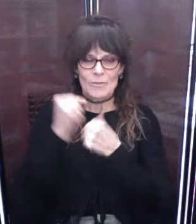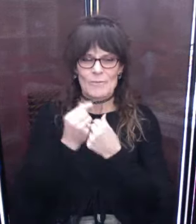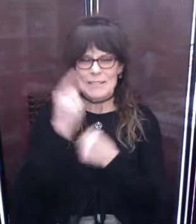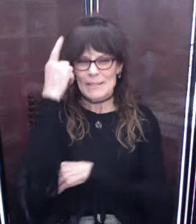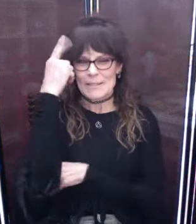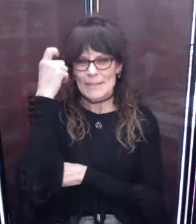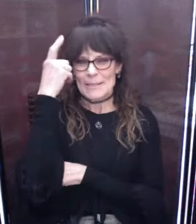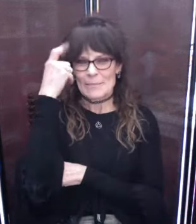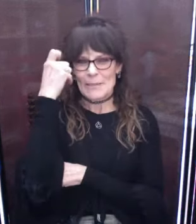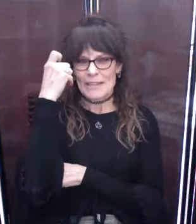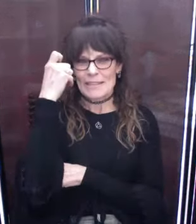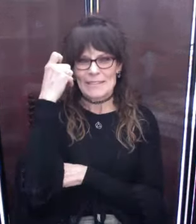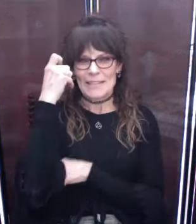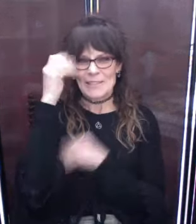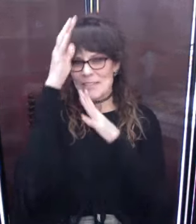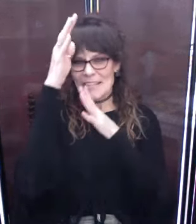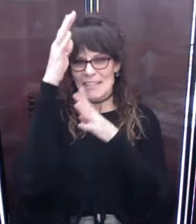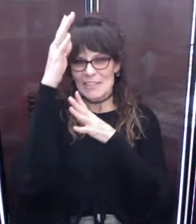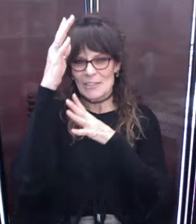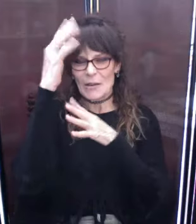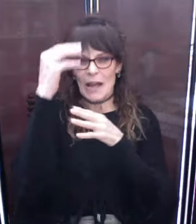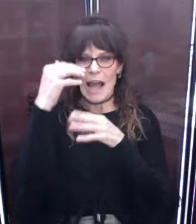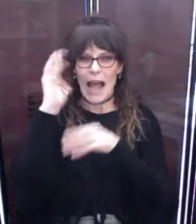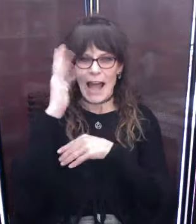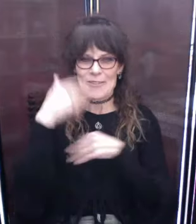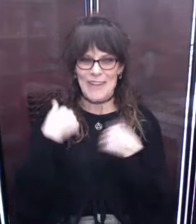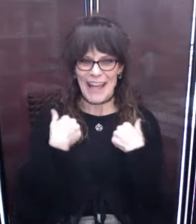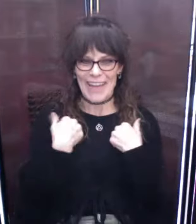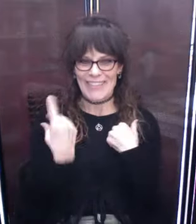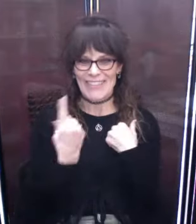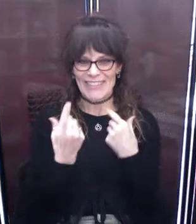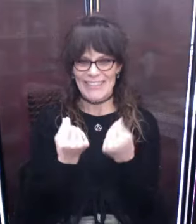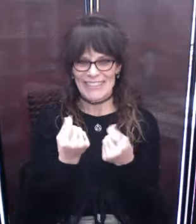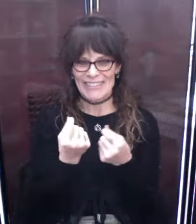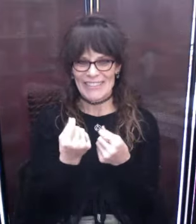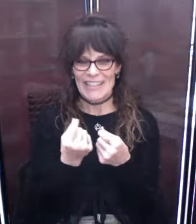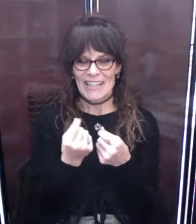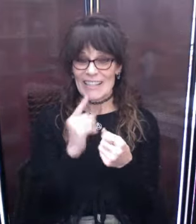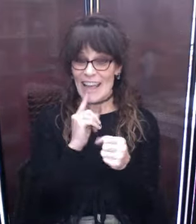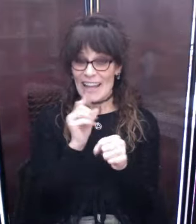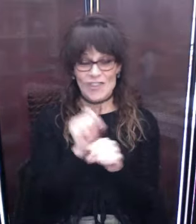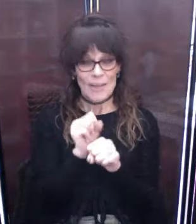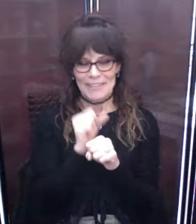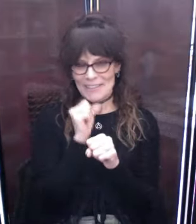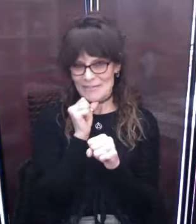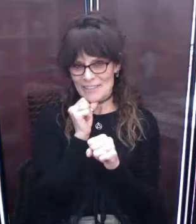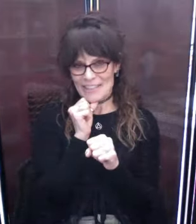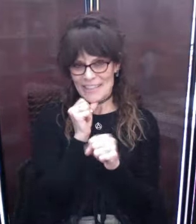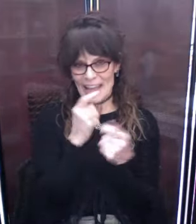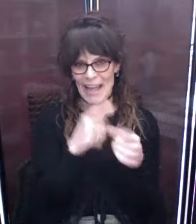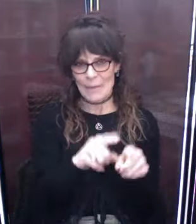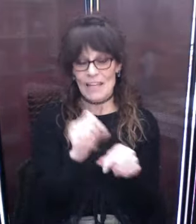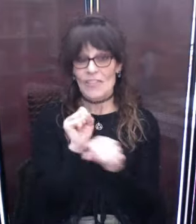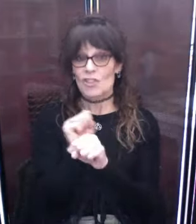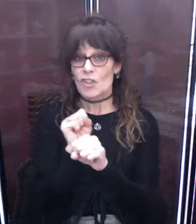invented just to give me something to do. I don't think that job actually existed. And the job was that Rick was